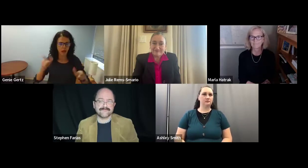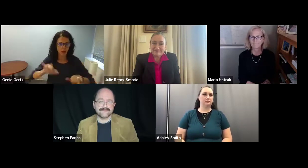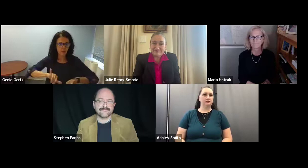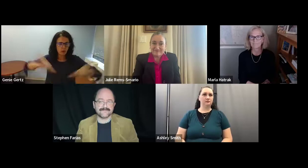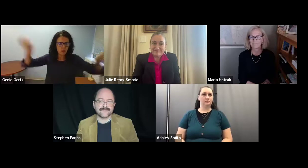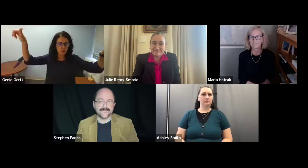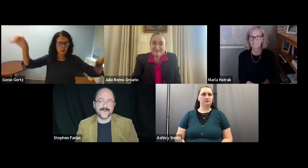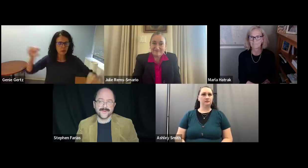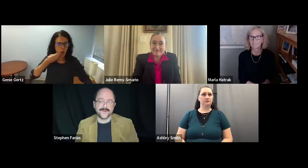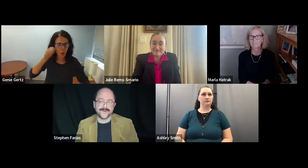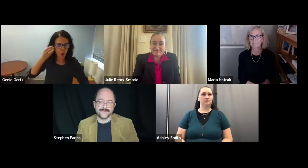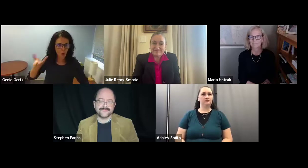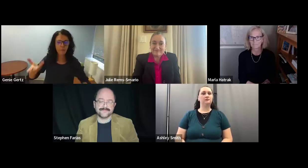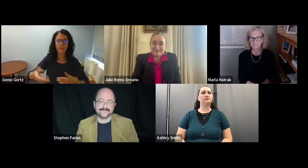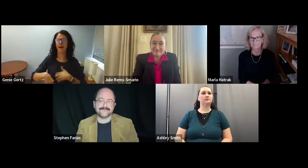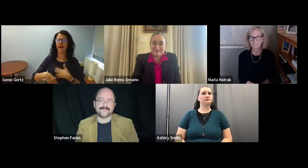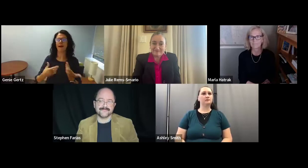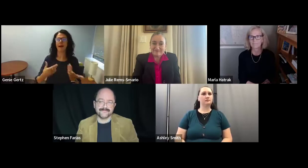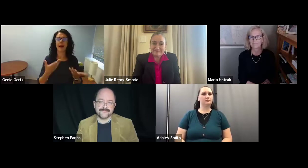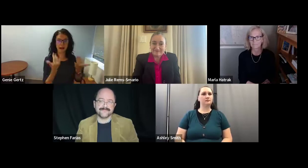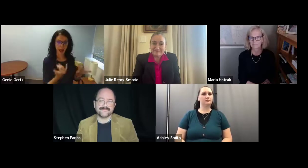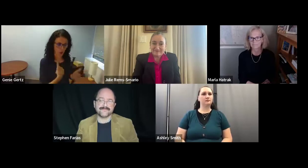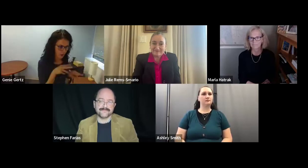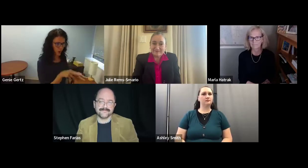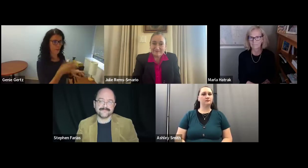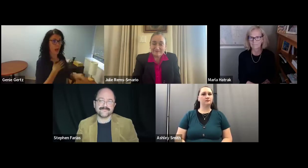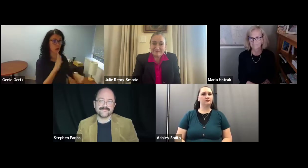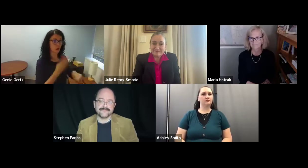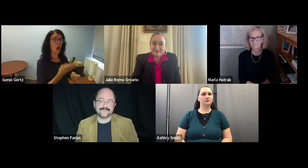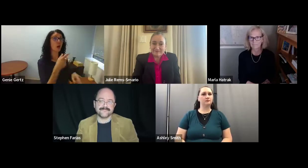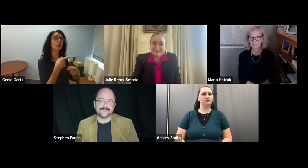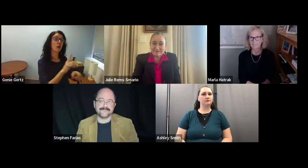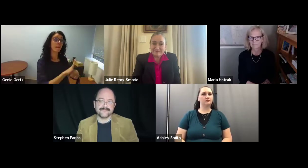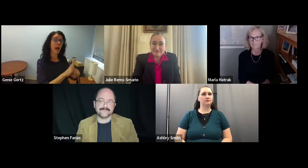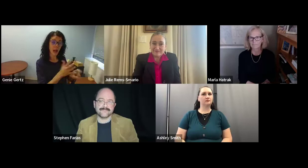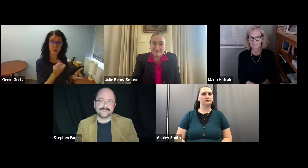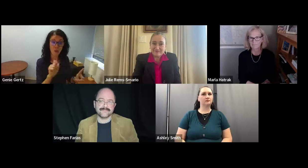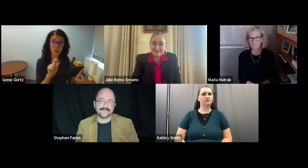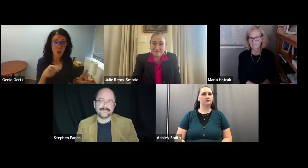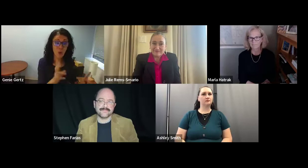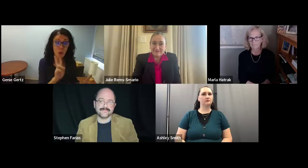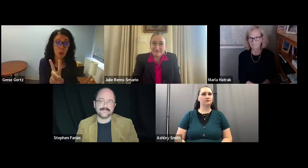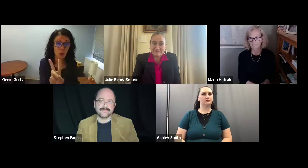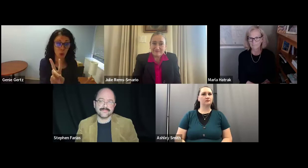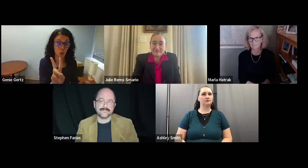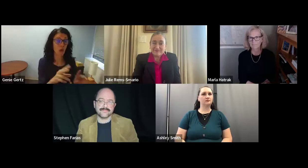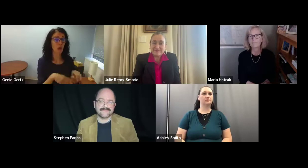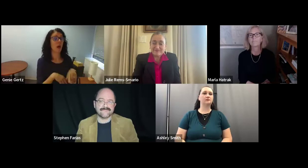COVID, and welcome to COVID. Everybody stays home, and I see my own daughter, right? My